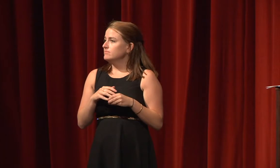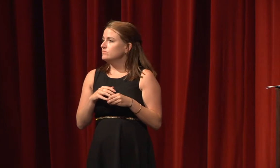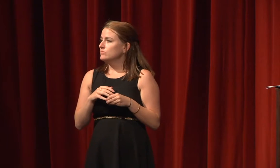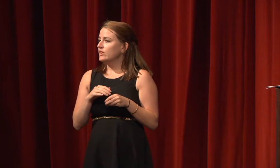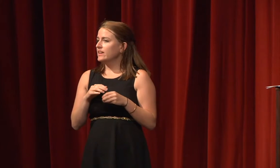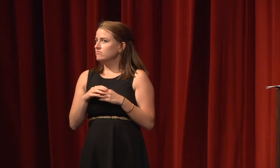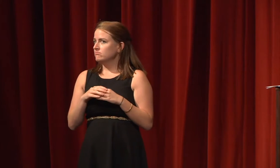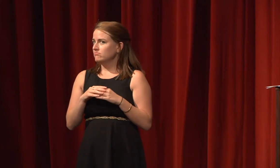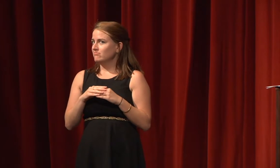Right?